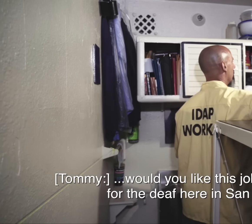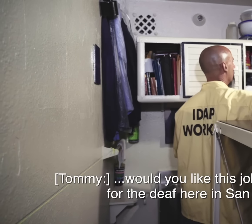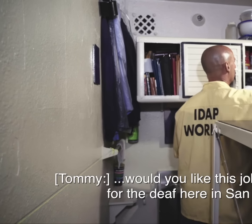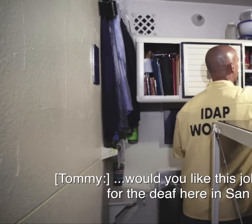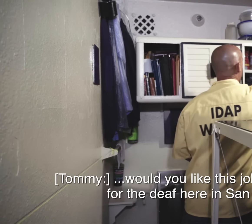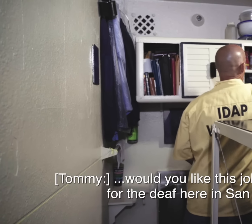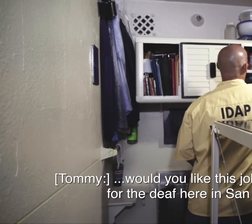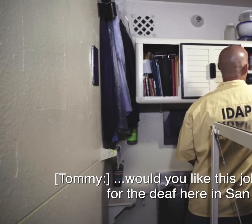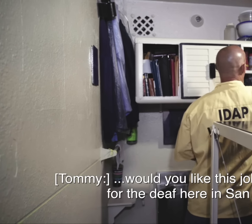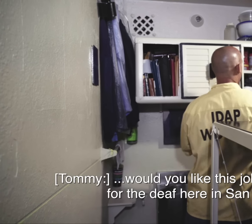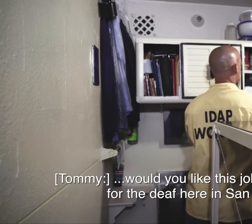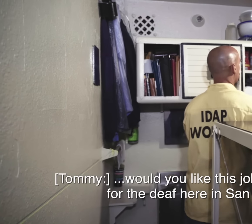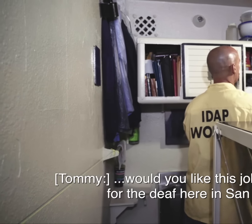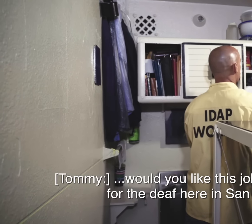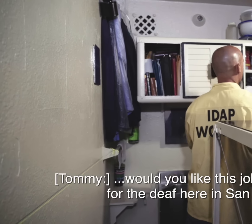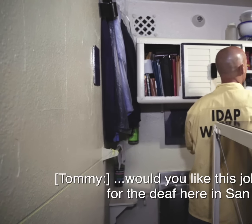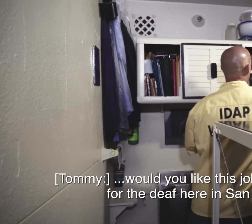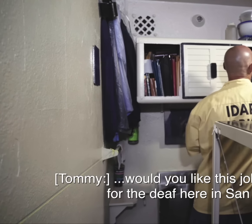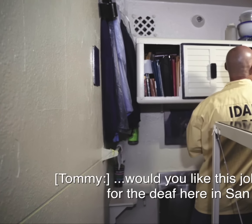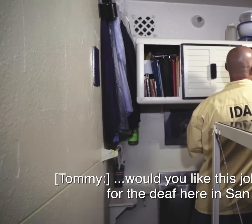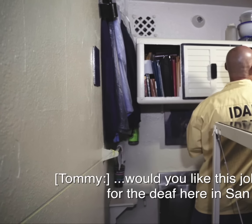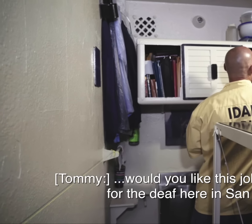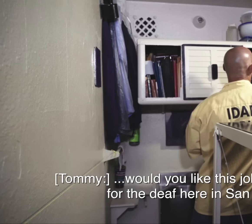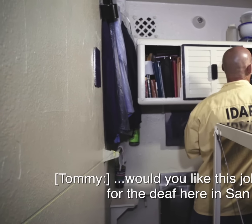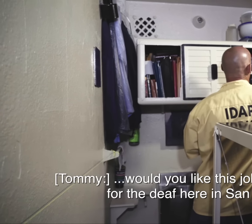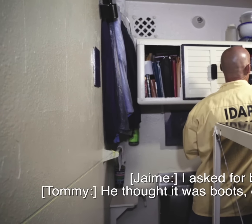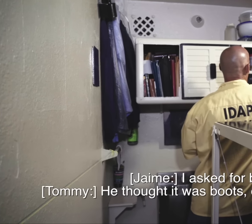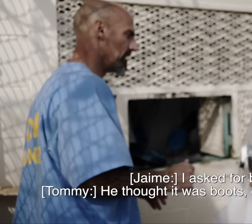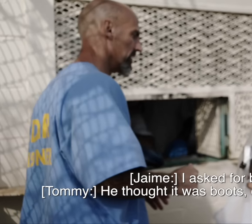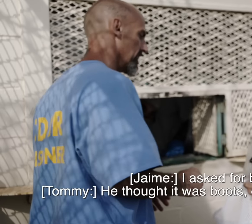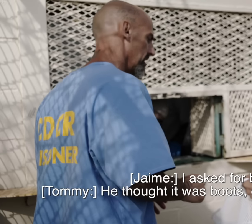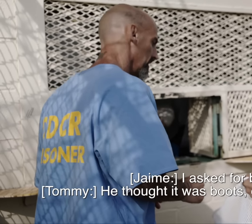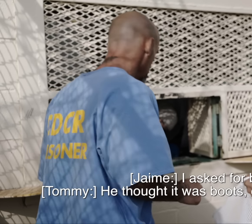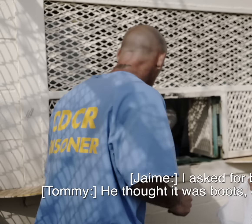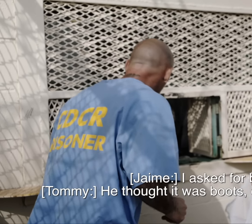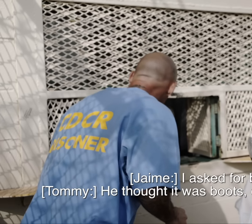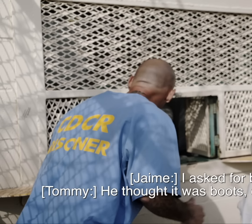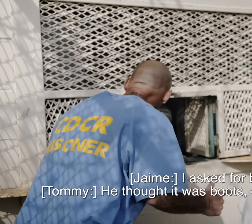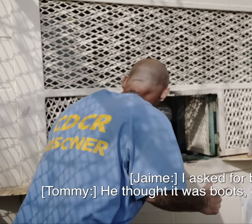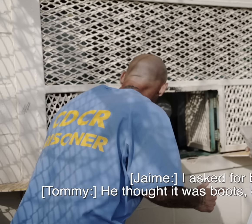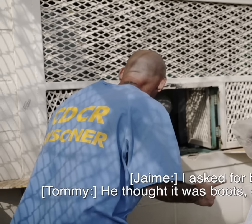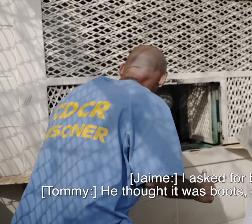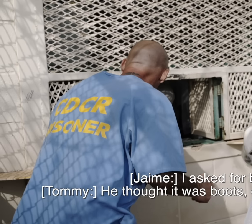this job as an interpreter for the deaf here in San Quentin? Because they actually. You got it with boots. Can you get an